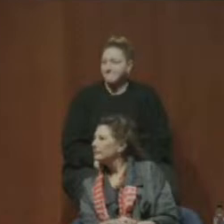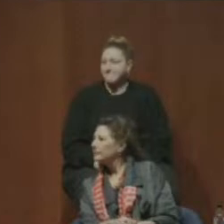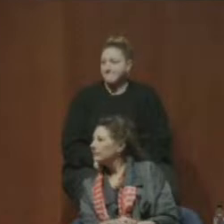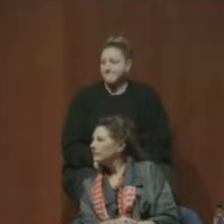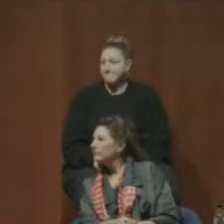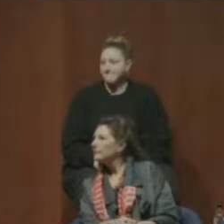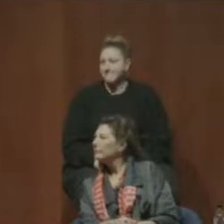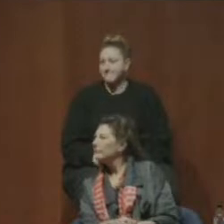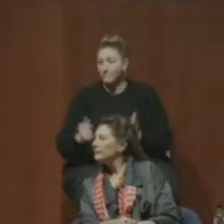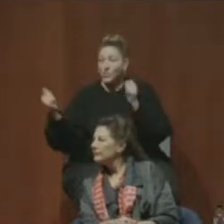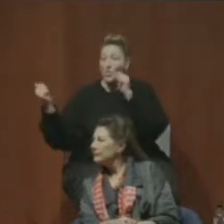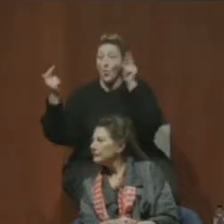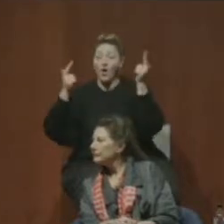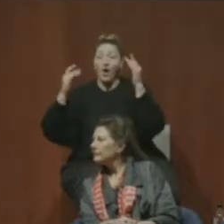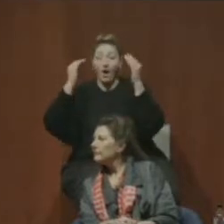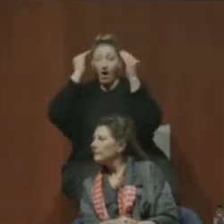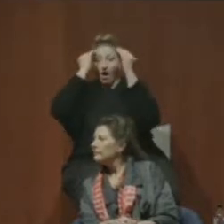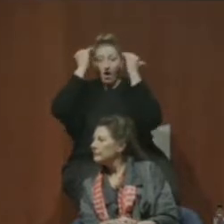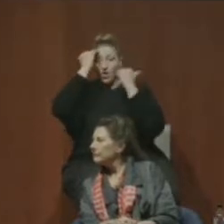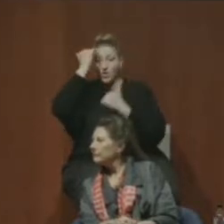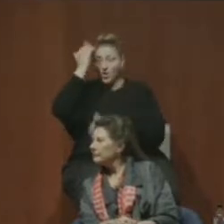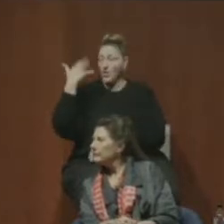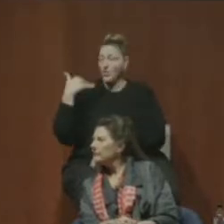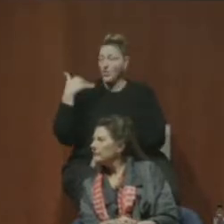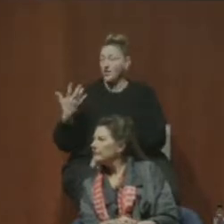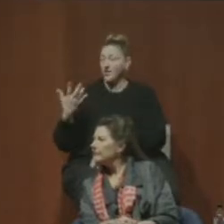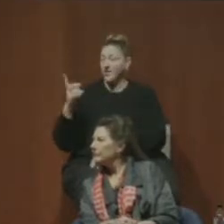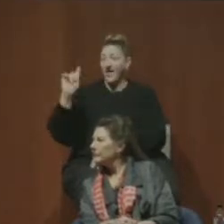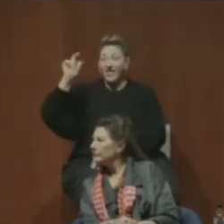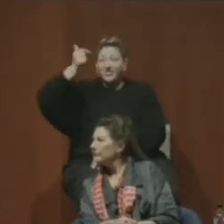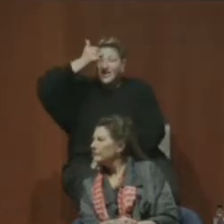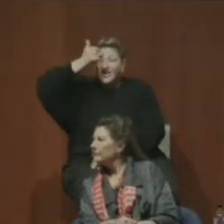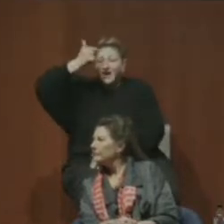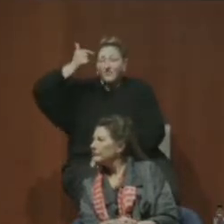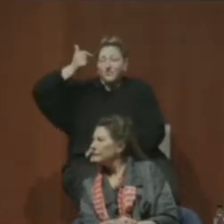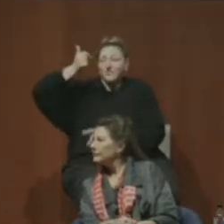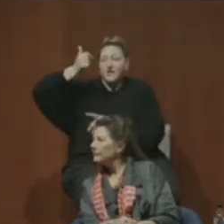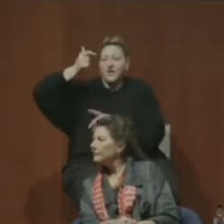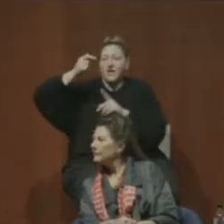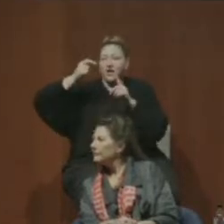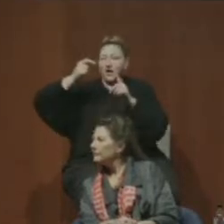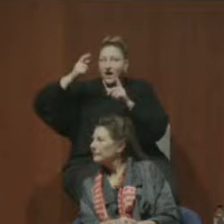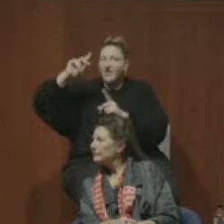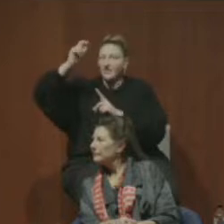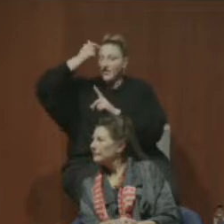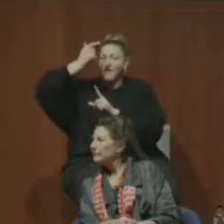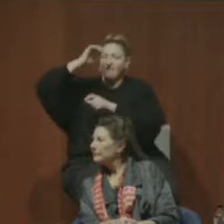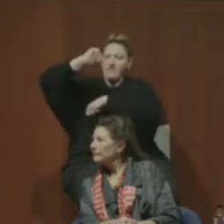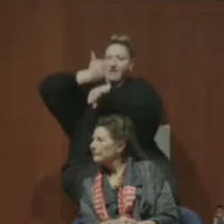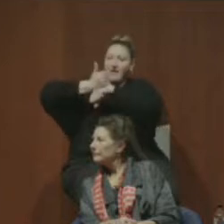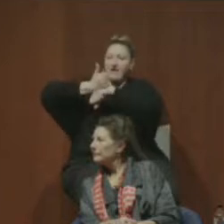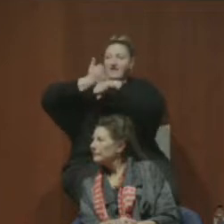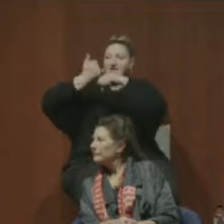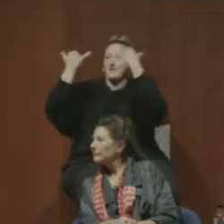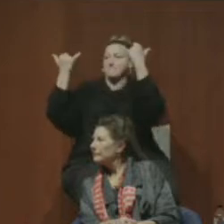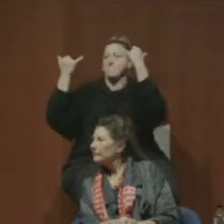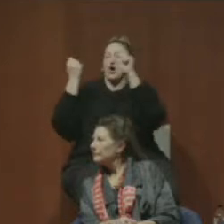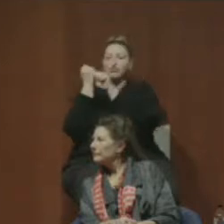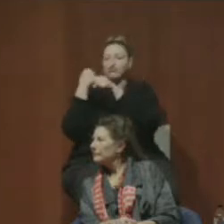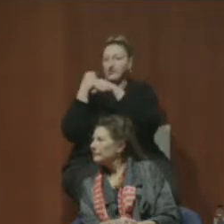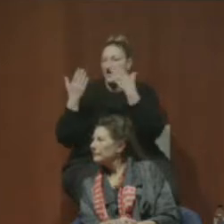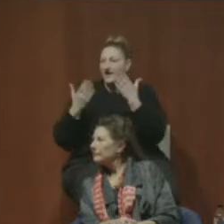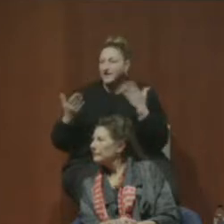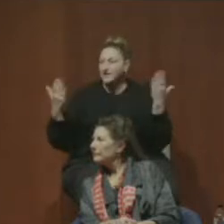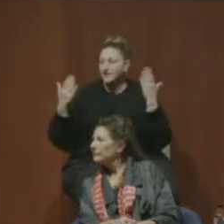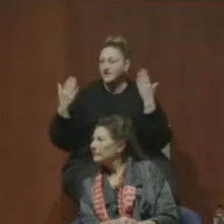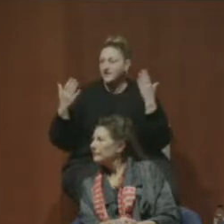know, we all know, that the state as we know it is a relatively modern creation. not to say that